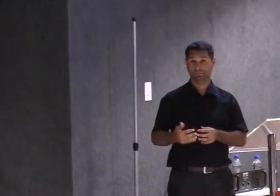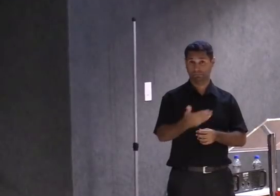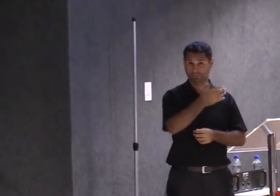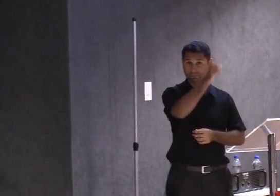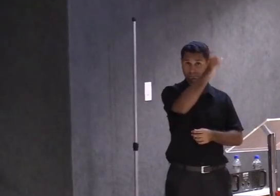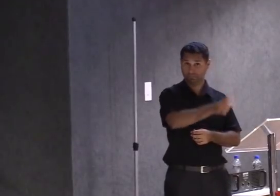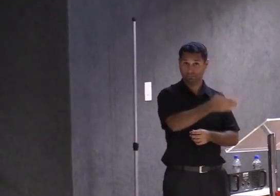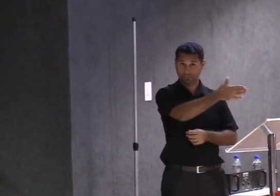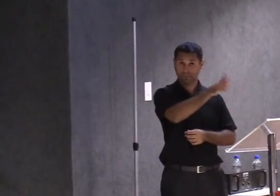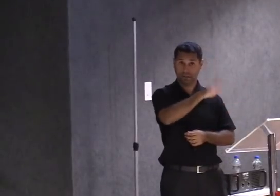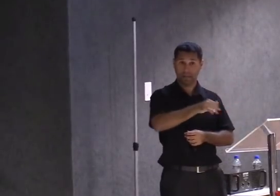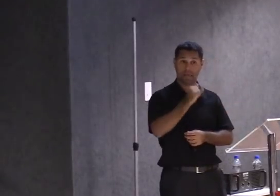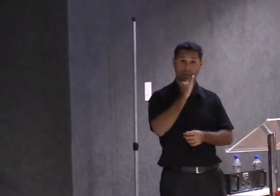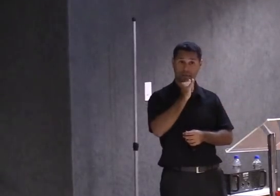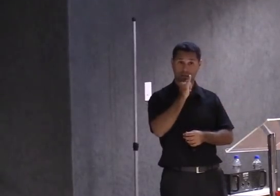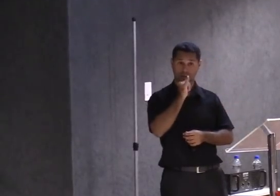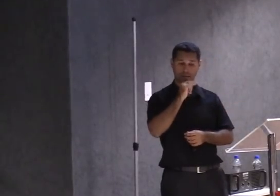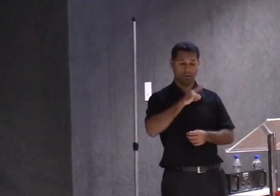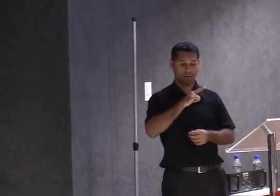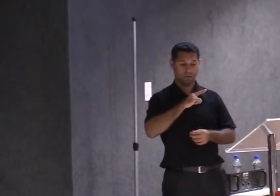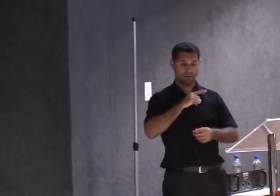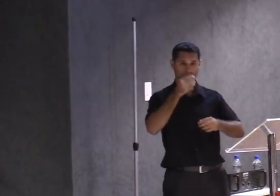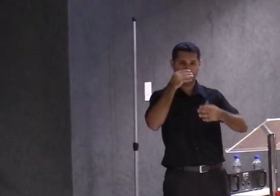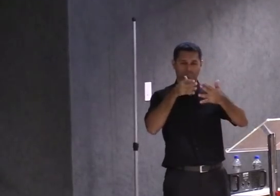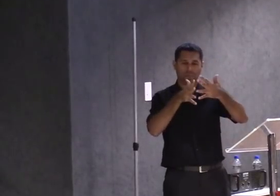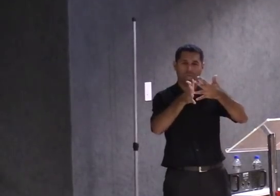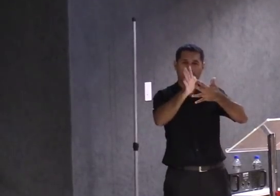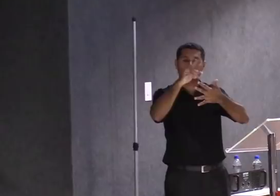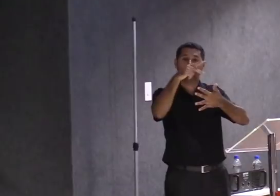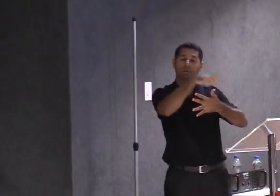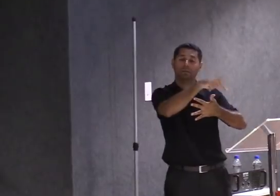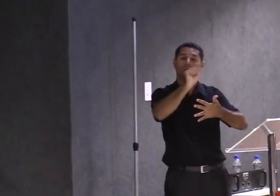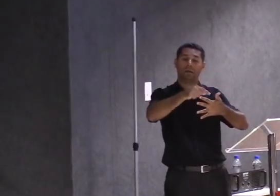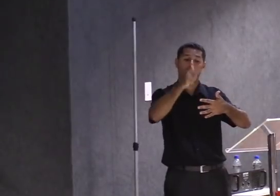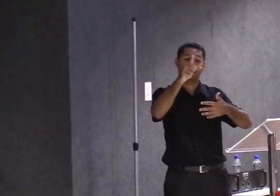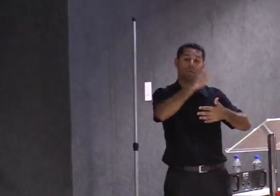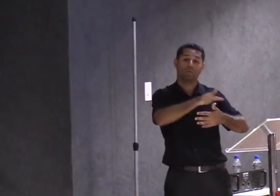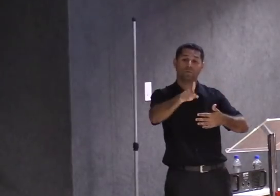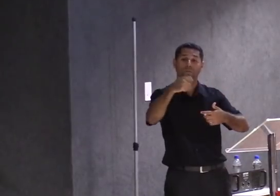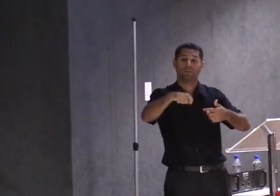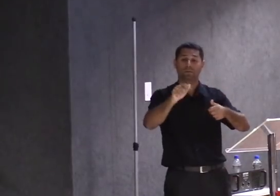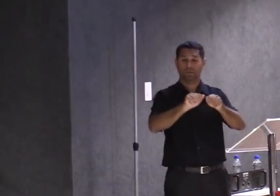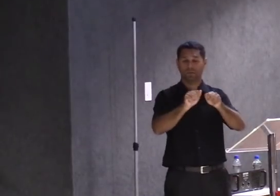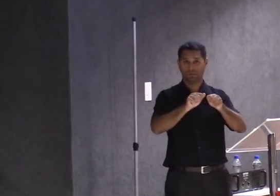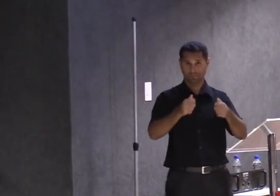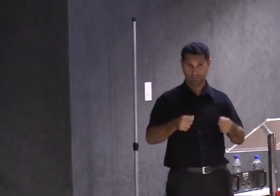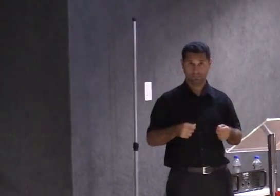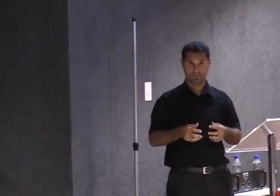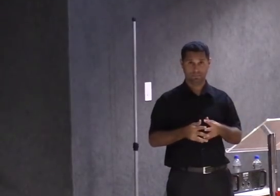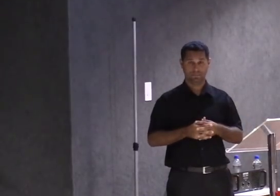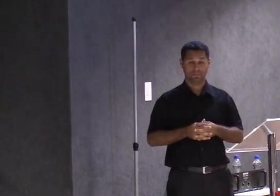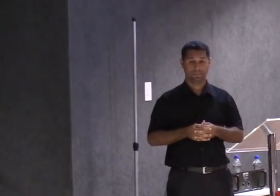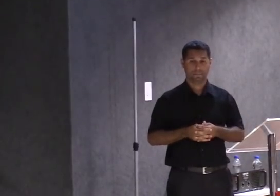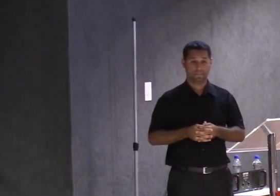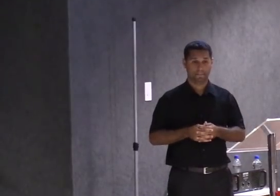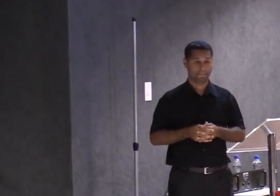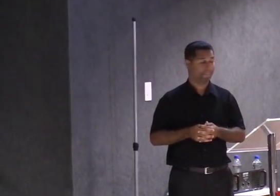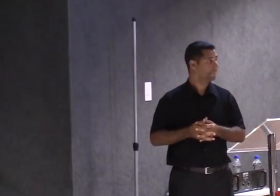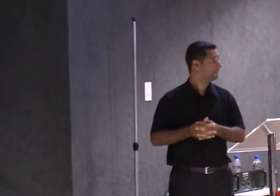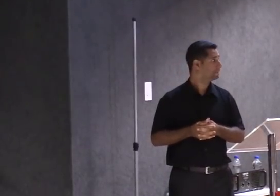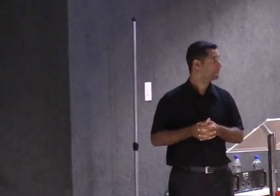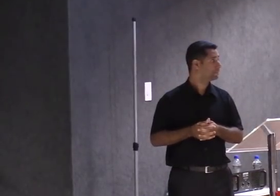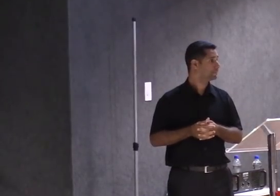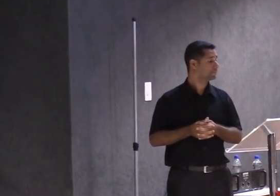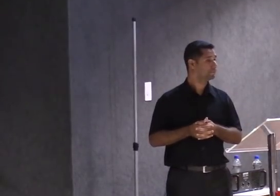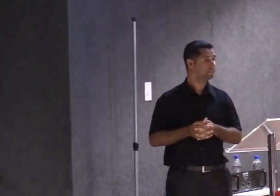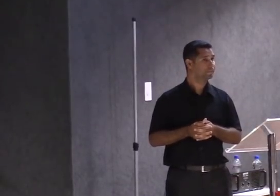exemplo da transição que hoje os professores precisam fazer. So the teachers are no longer